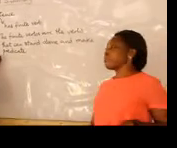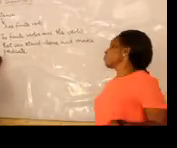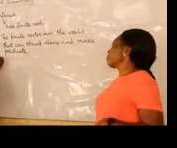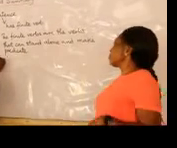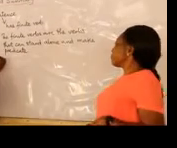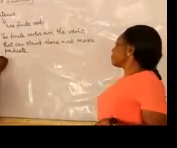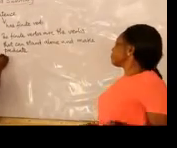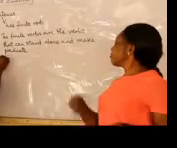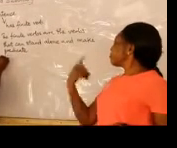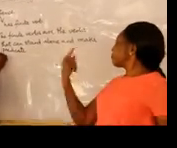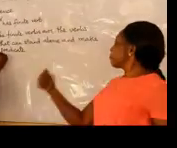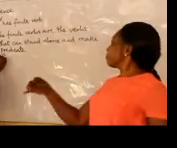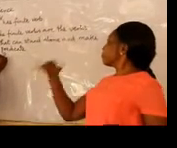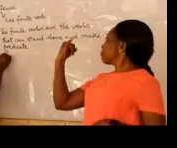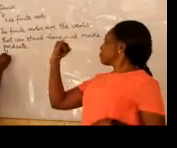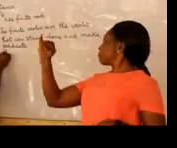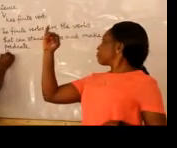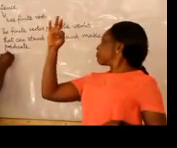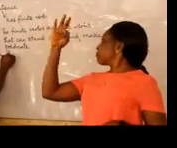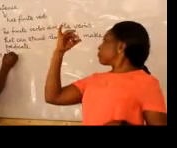predicates